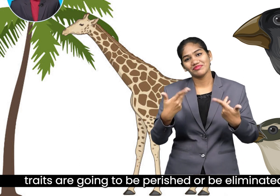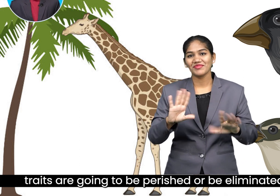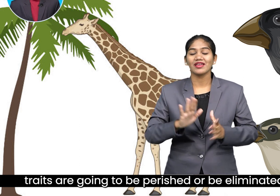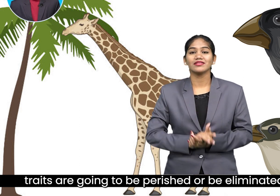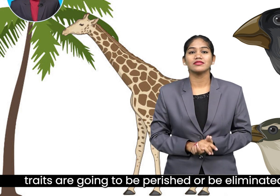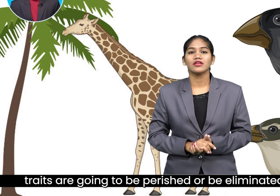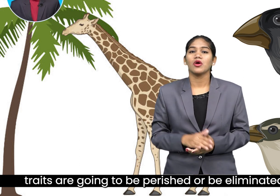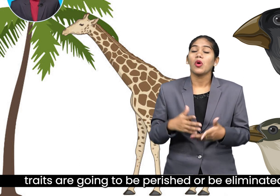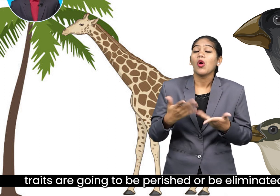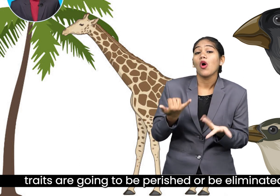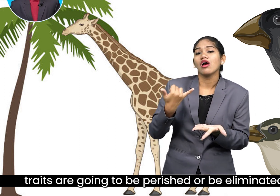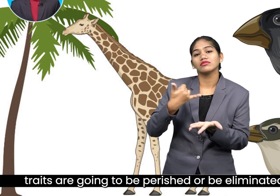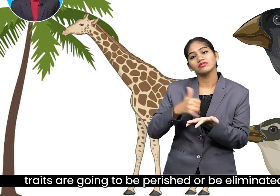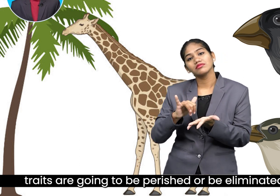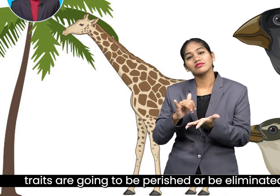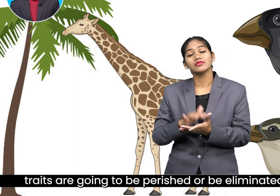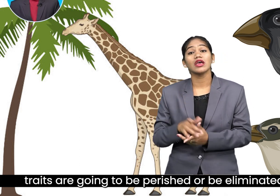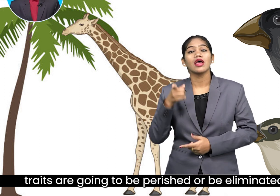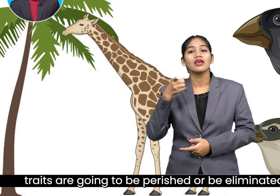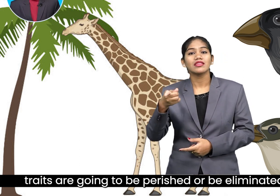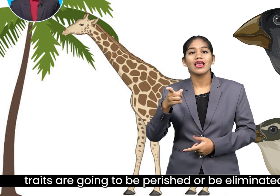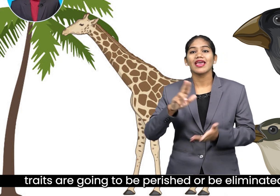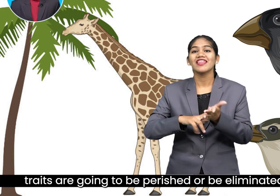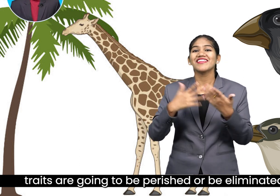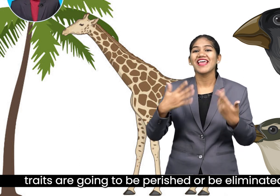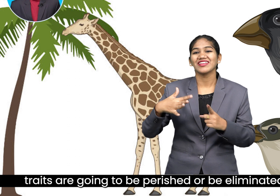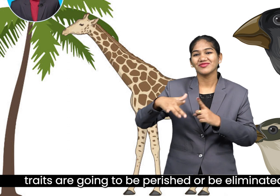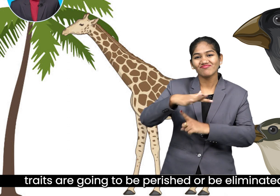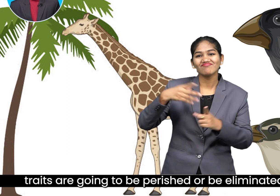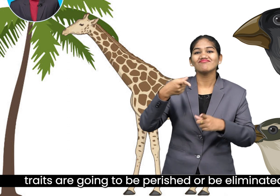or be eliminated from their environment.